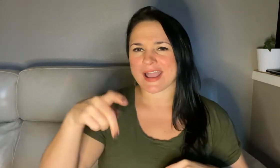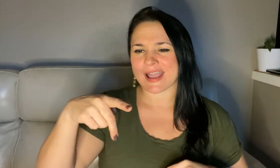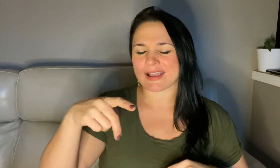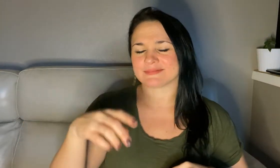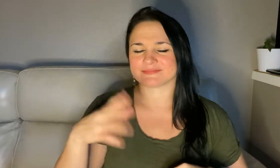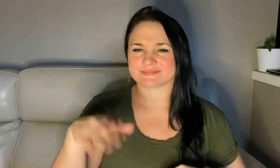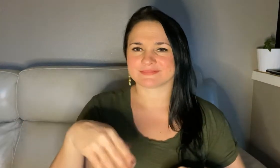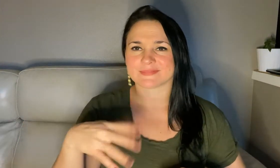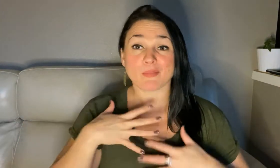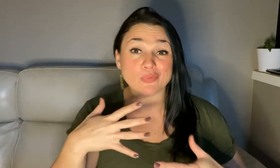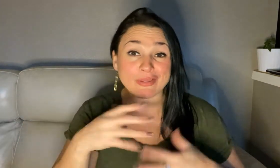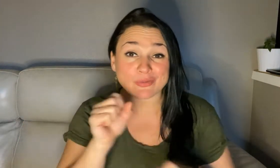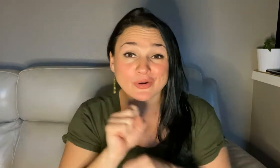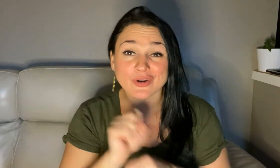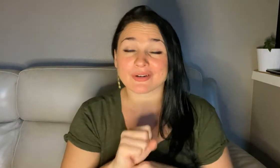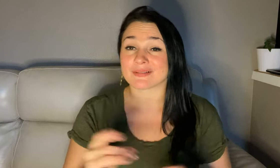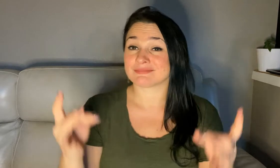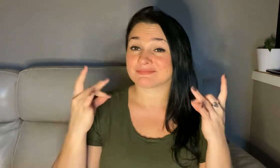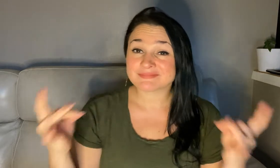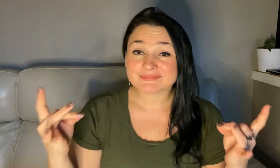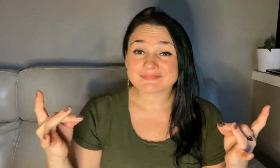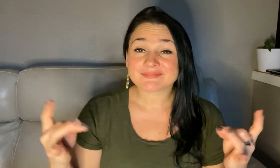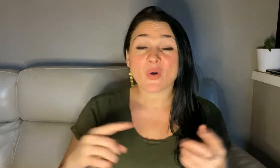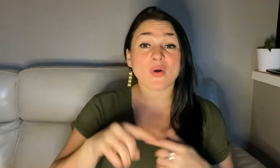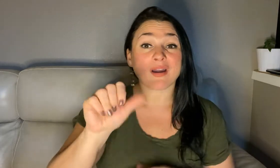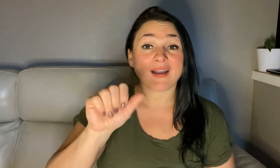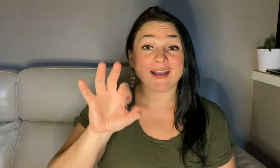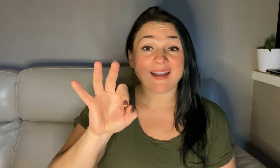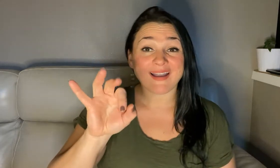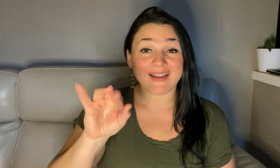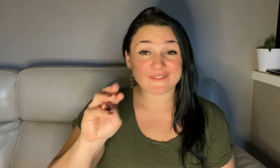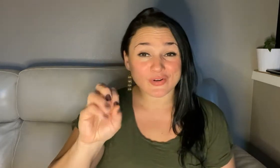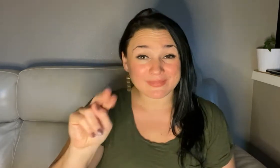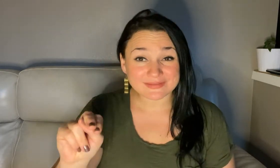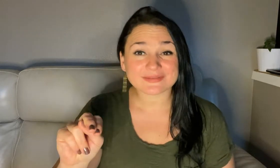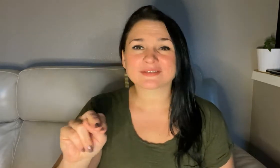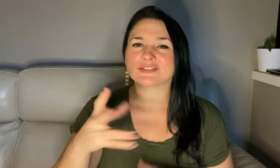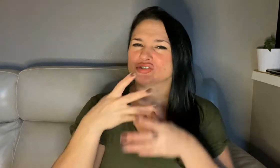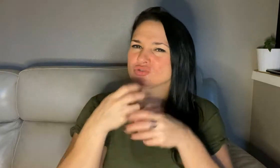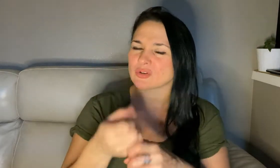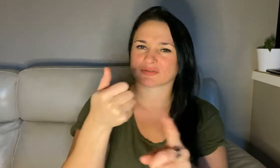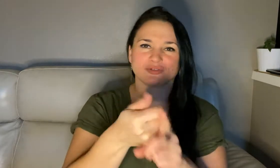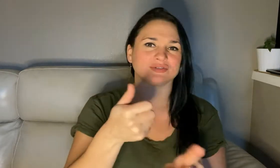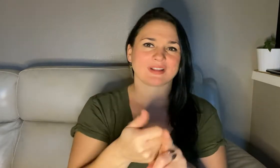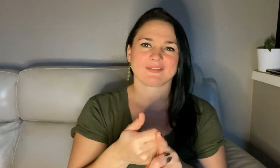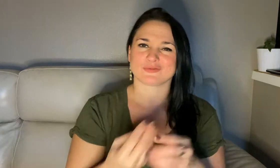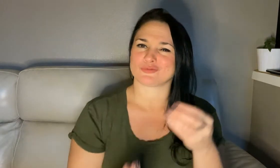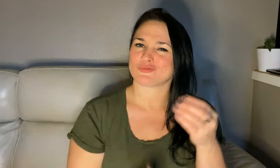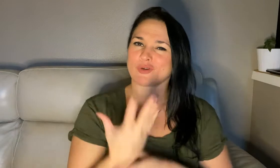it go, expanding. And you could do this through breath work, meditation, or affirmations. Trust